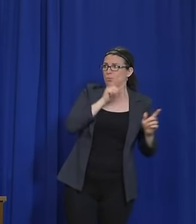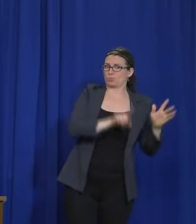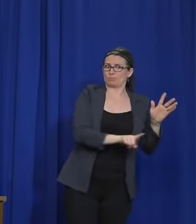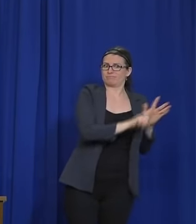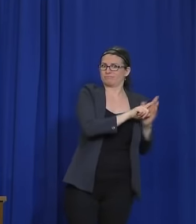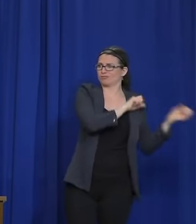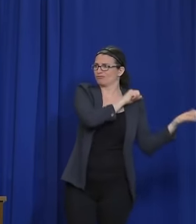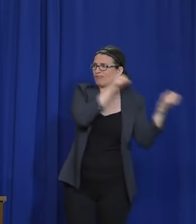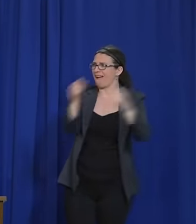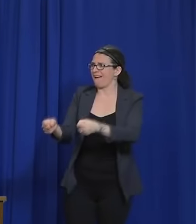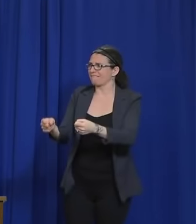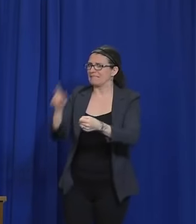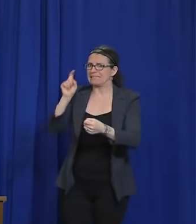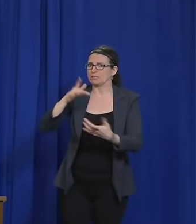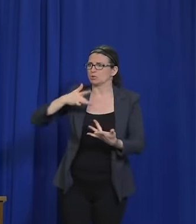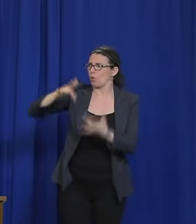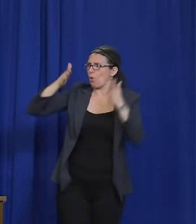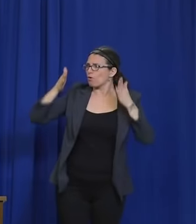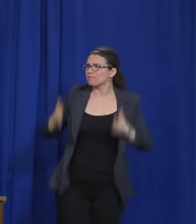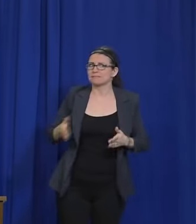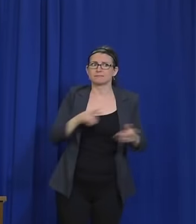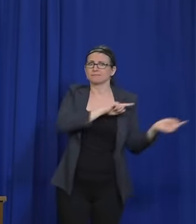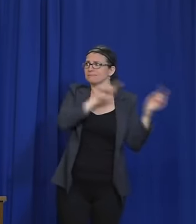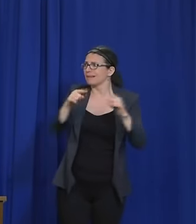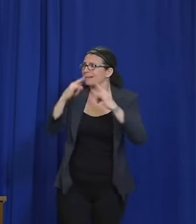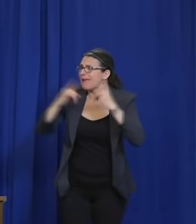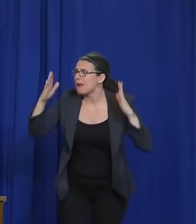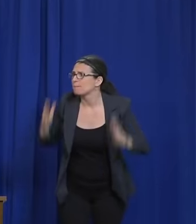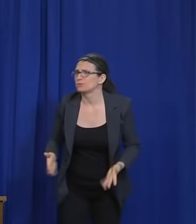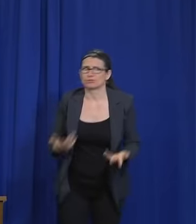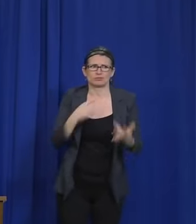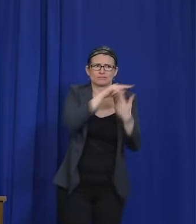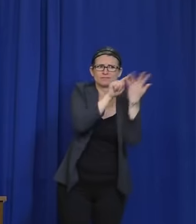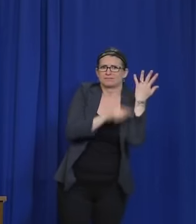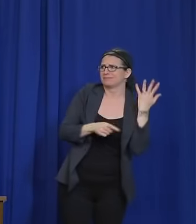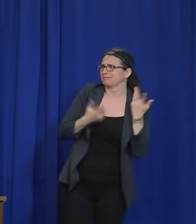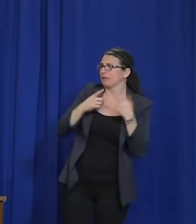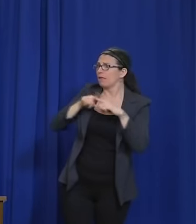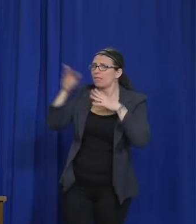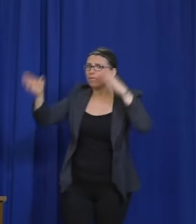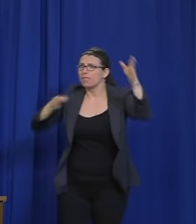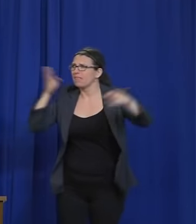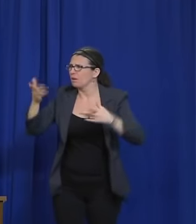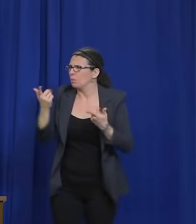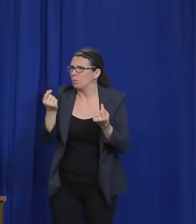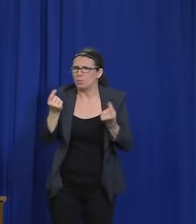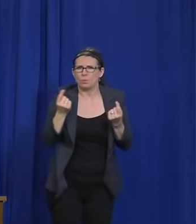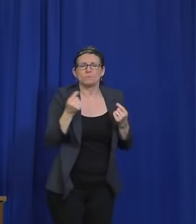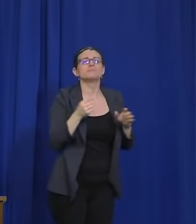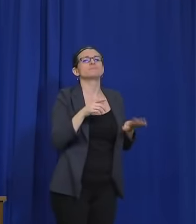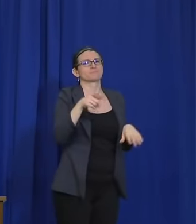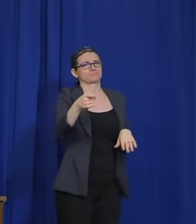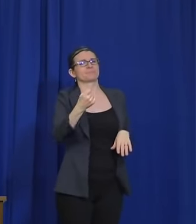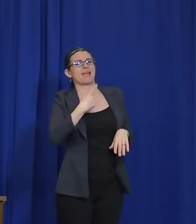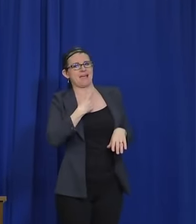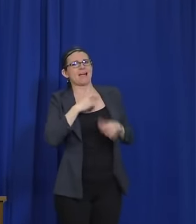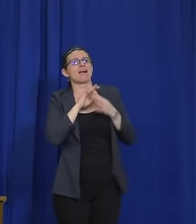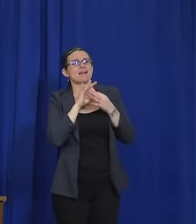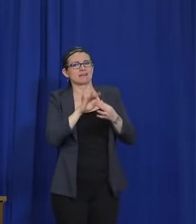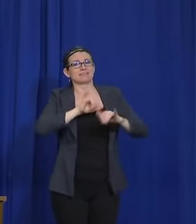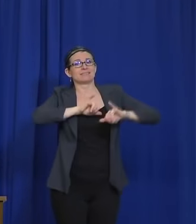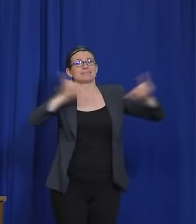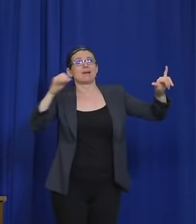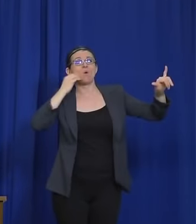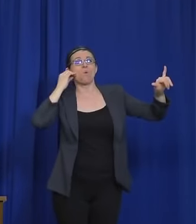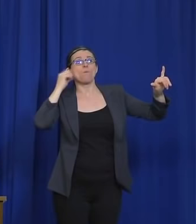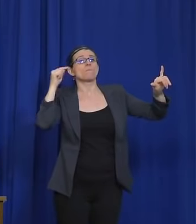the picture and discussions at all? Great questions about whether the stay-at-home order or any modifications to it will address